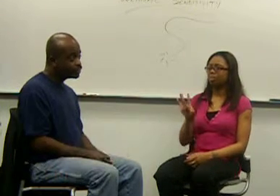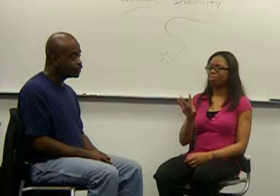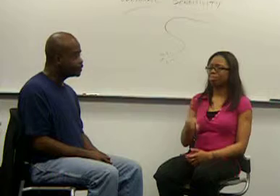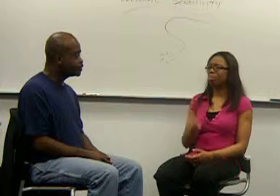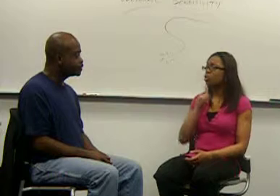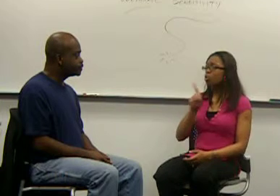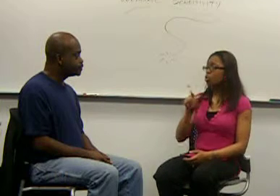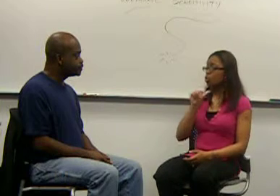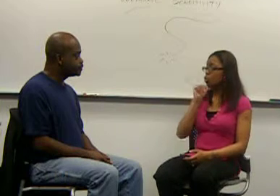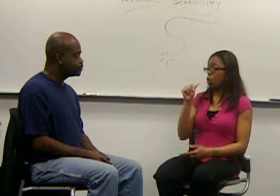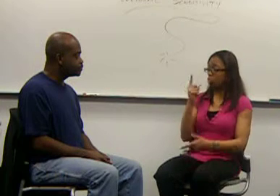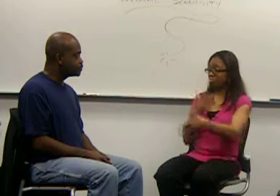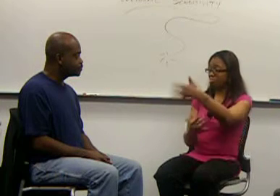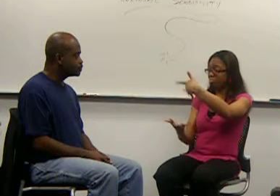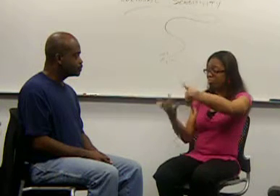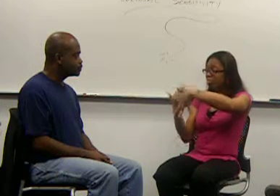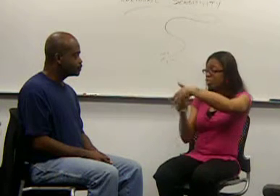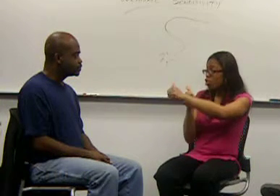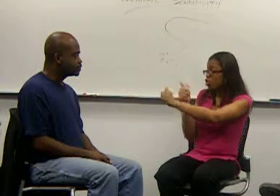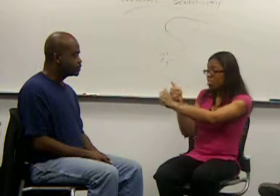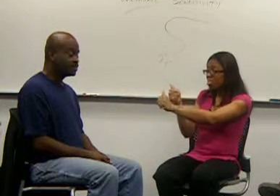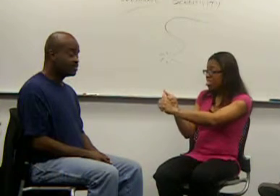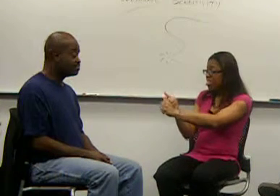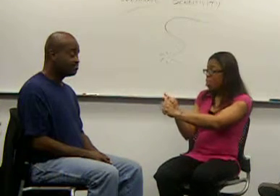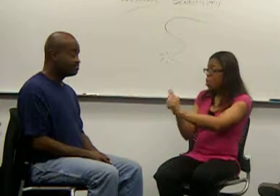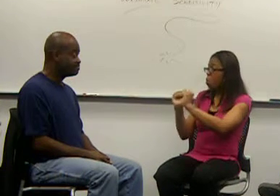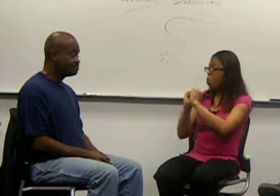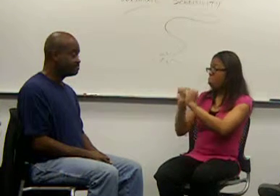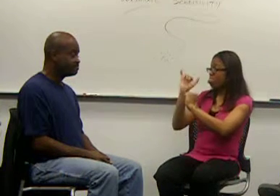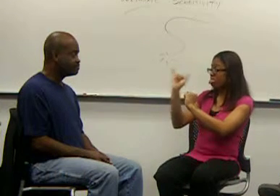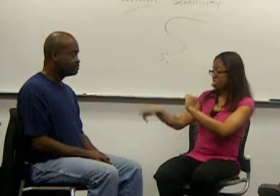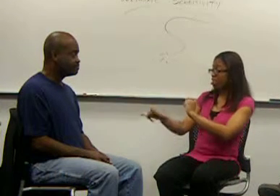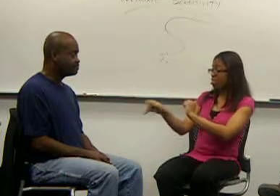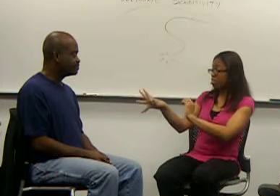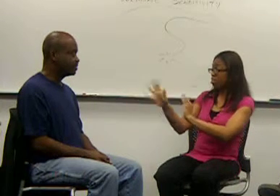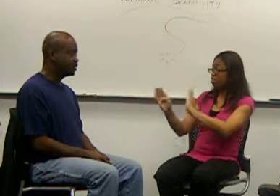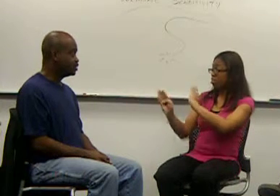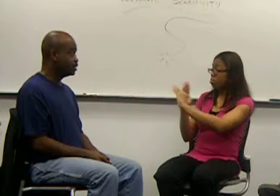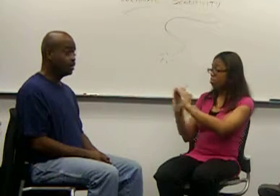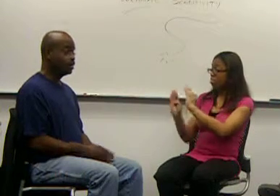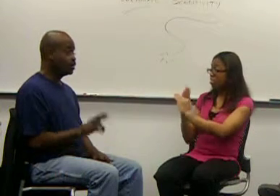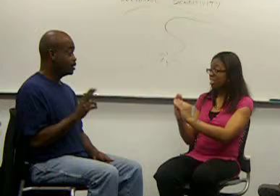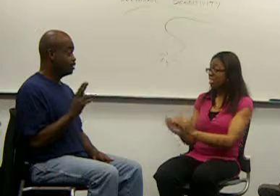associate yourself at all within that community?